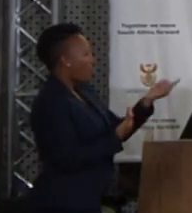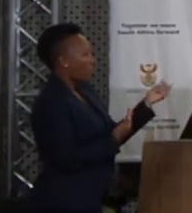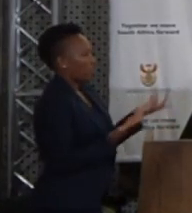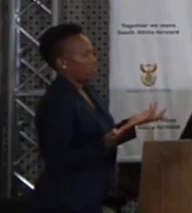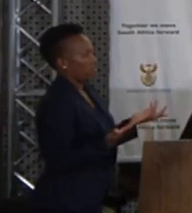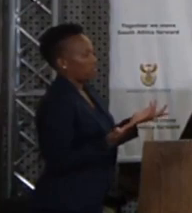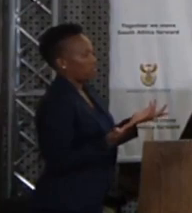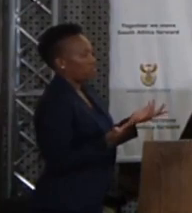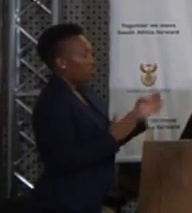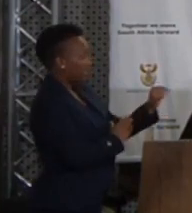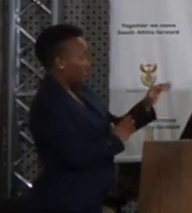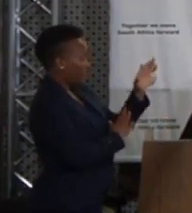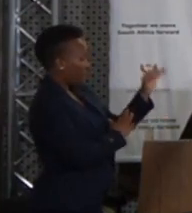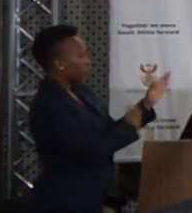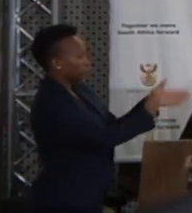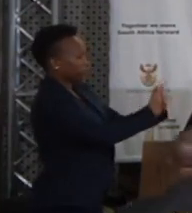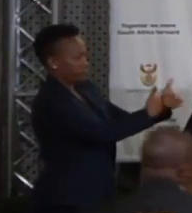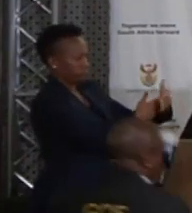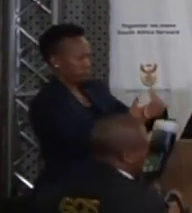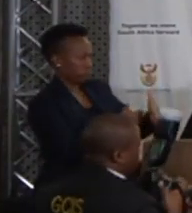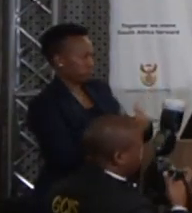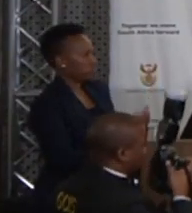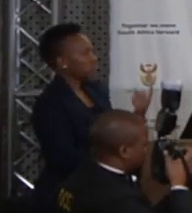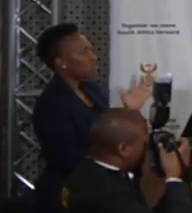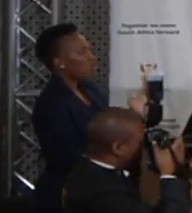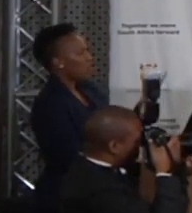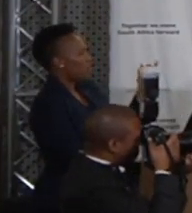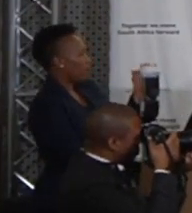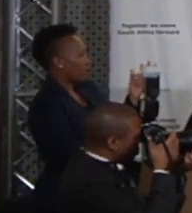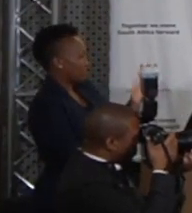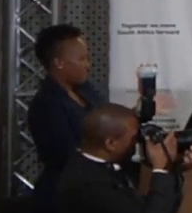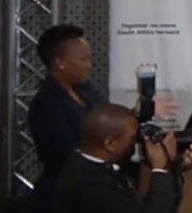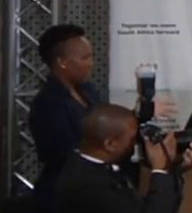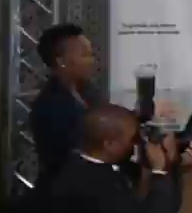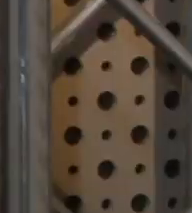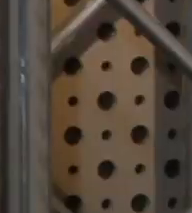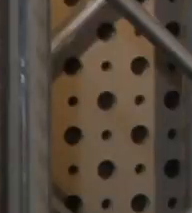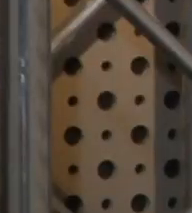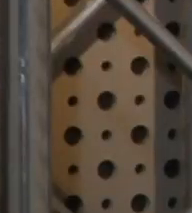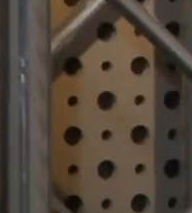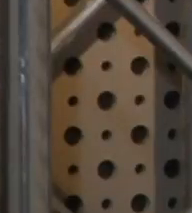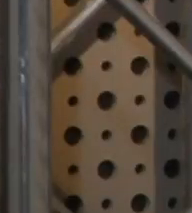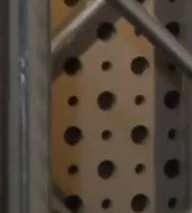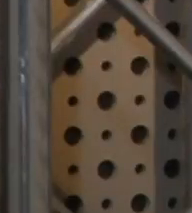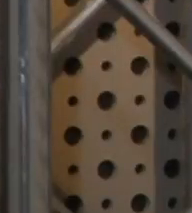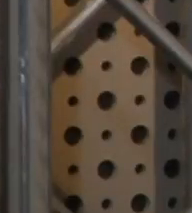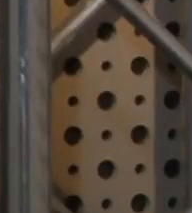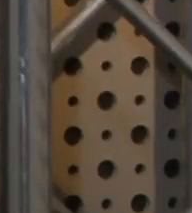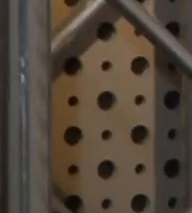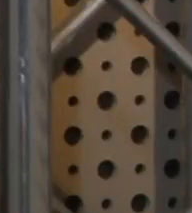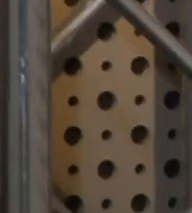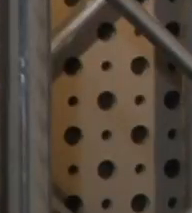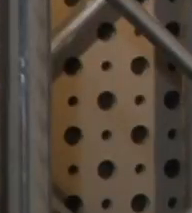to the Republic have been closed except for essential goods. Now the changes